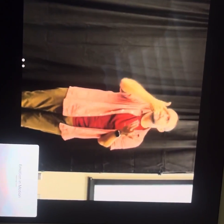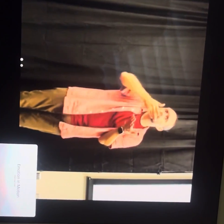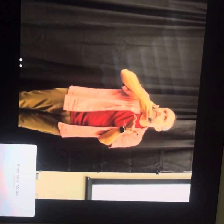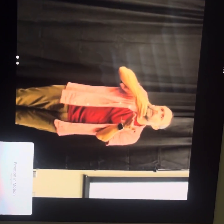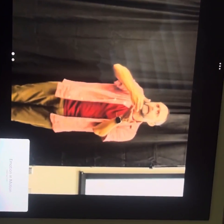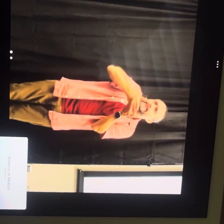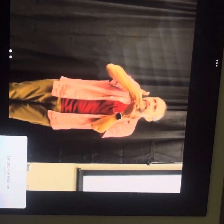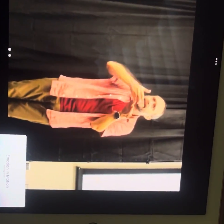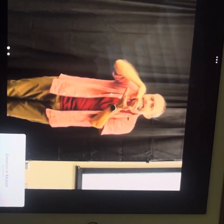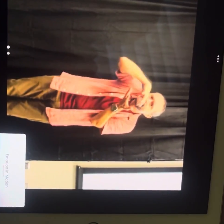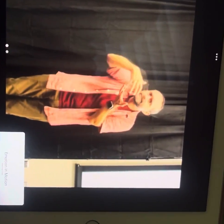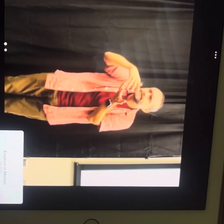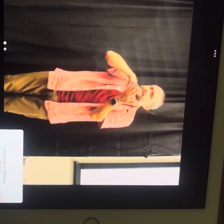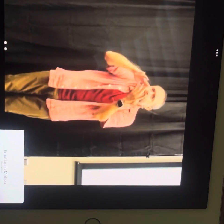You know, people who are butchers